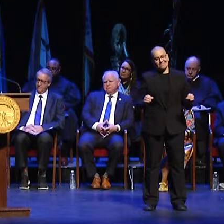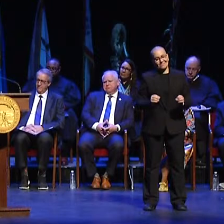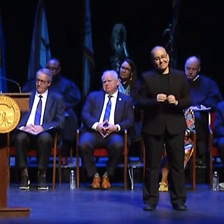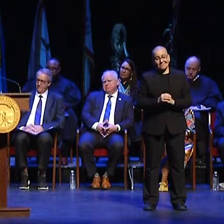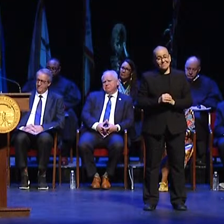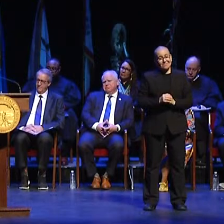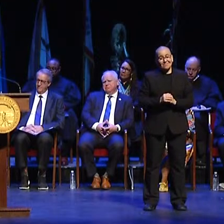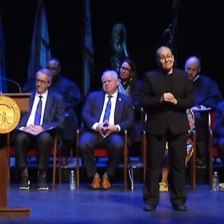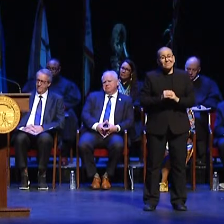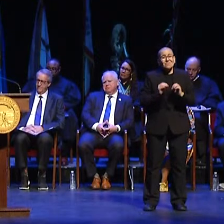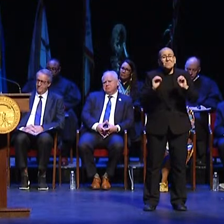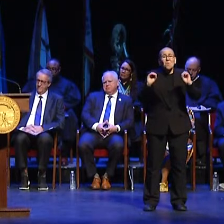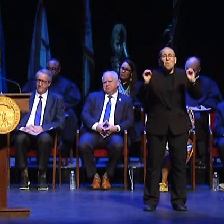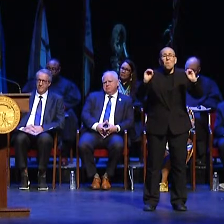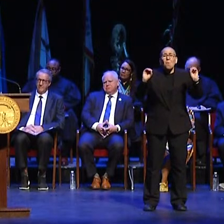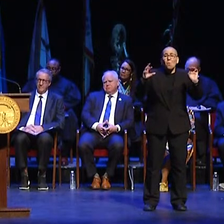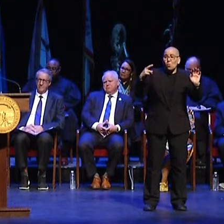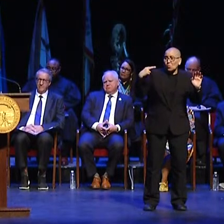religion